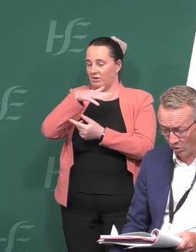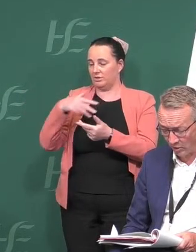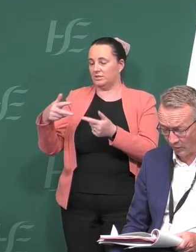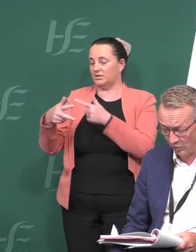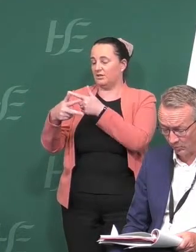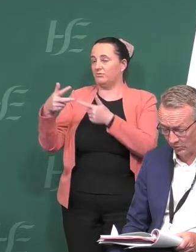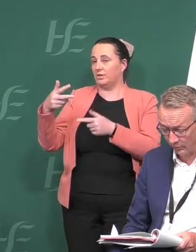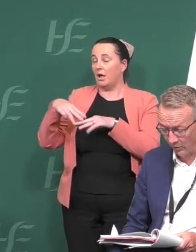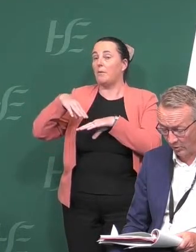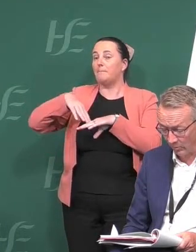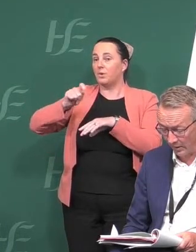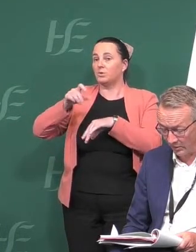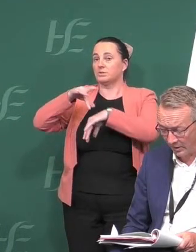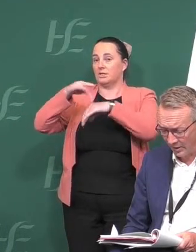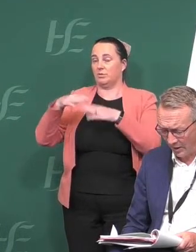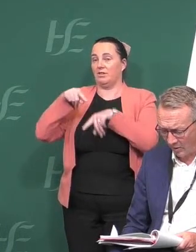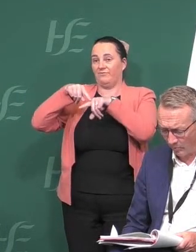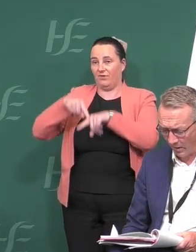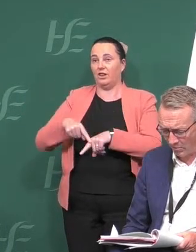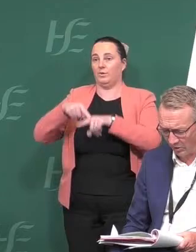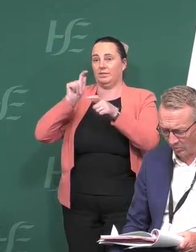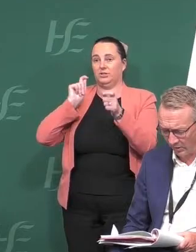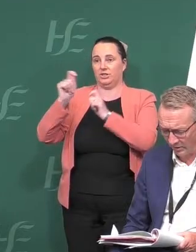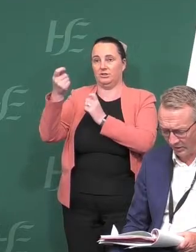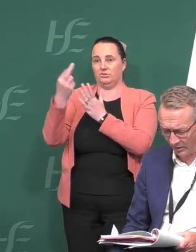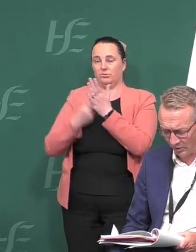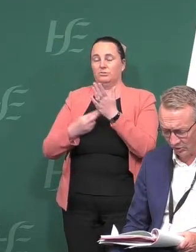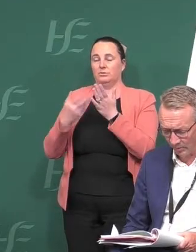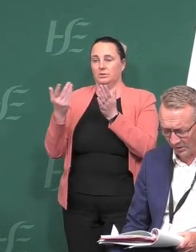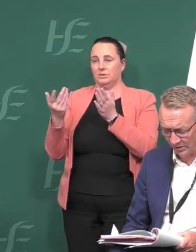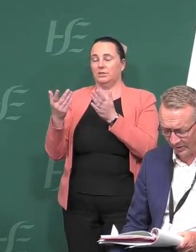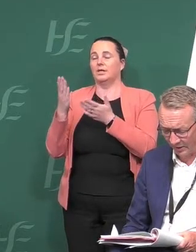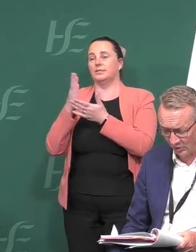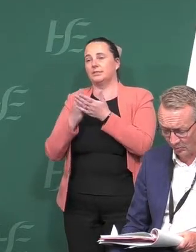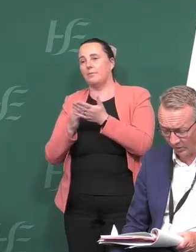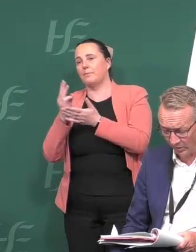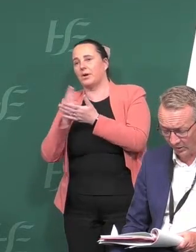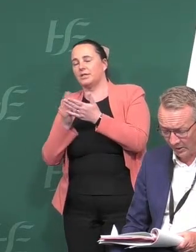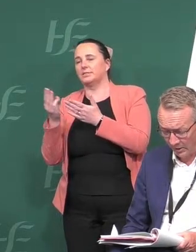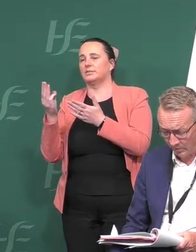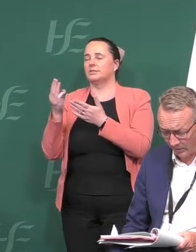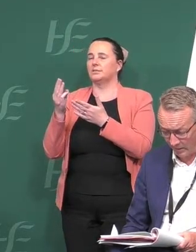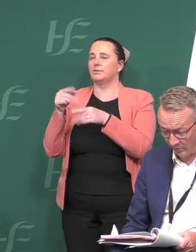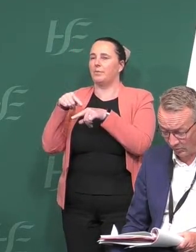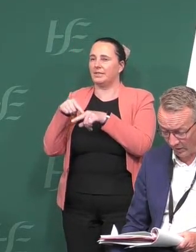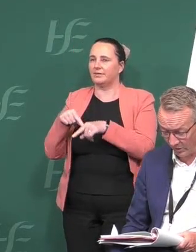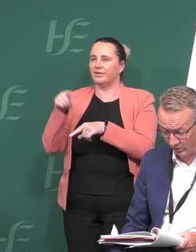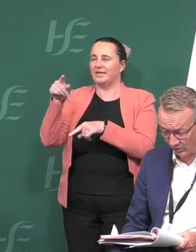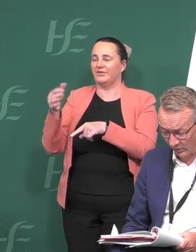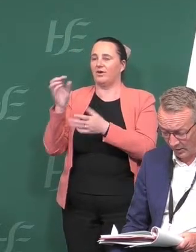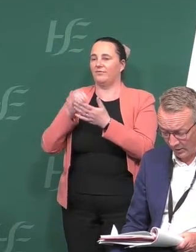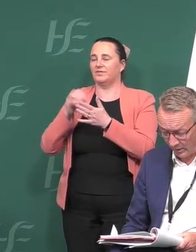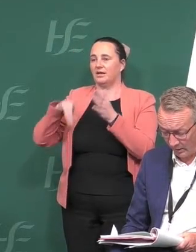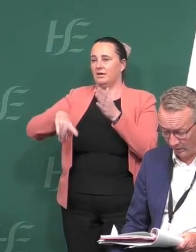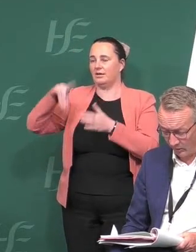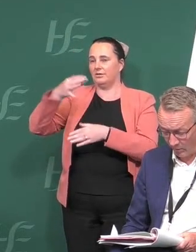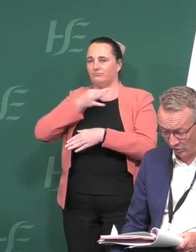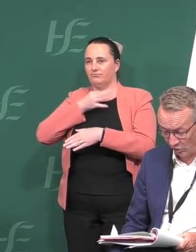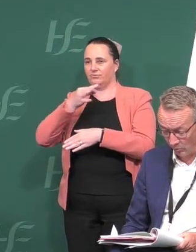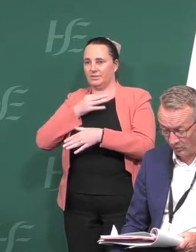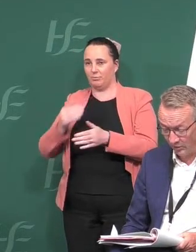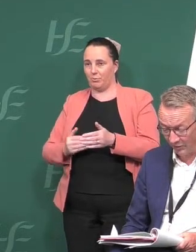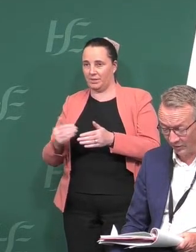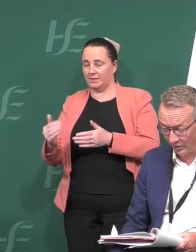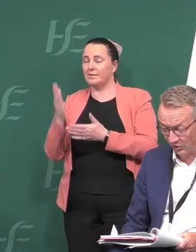great majority of hospitals are fully compliant and are partly compliant in some isolated cases, particularly with high-risk pregnancies. There